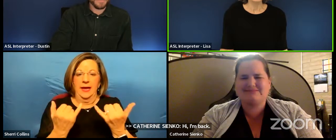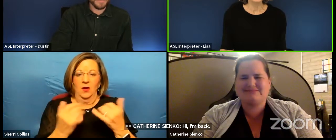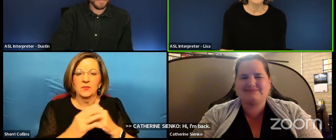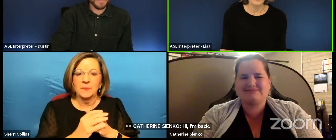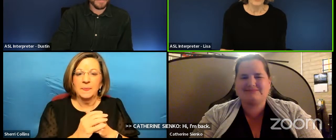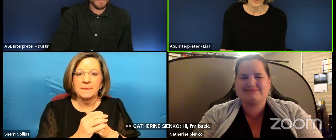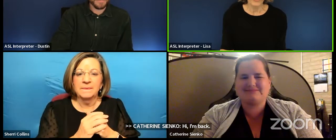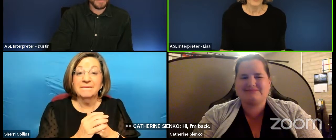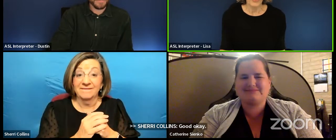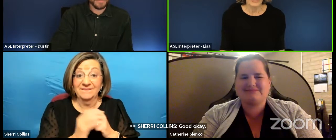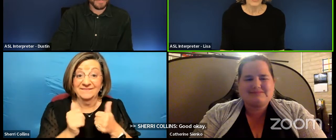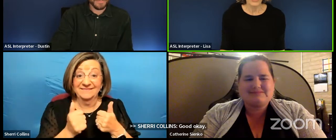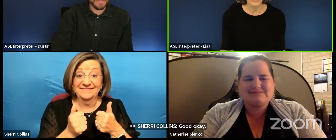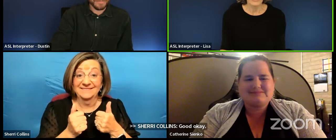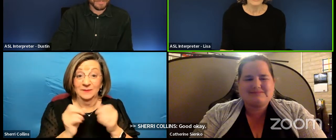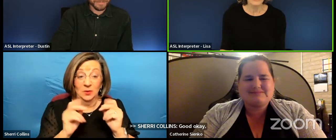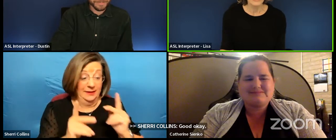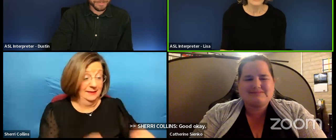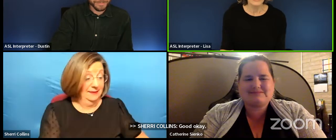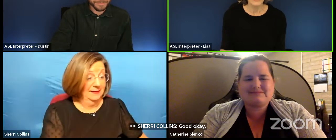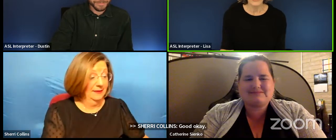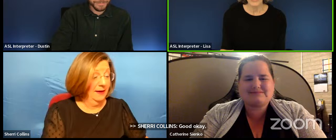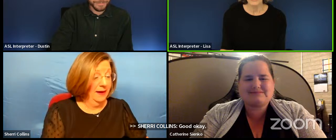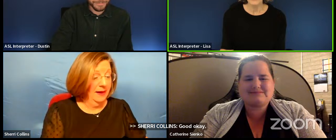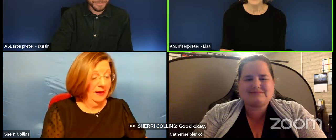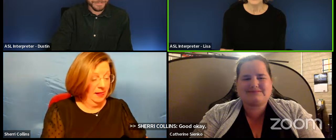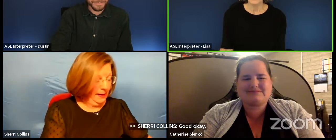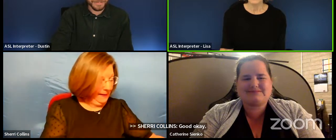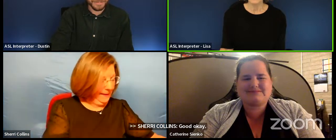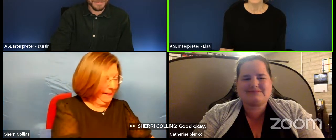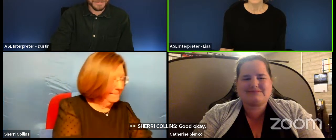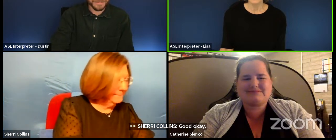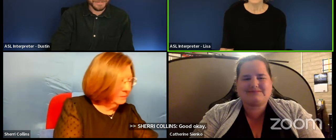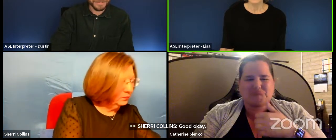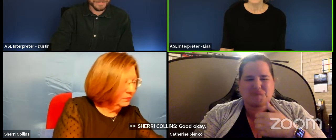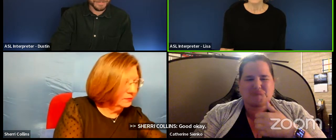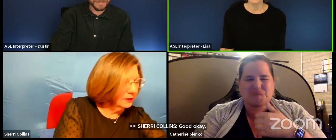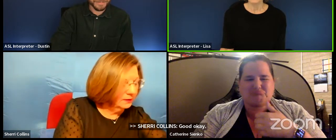So I'm just doing my board report now, Katie. Okay.